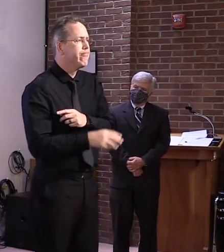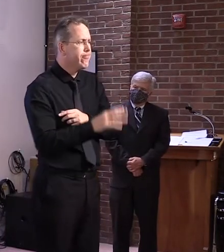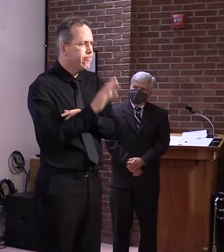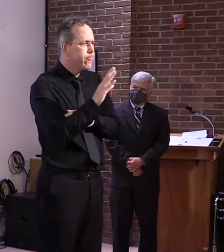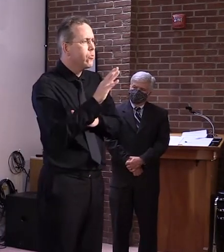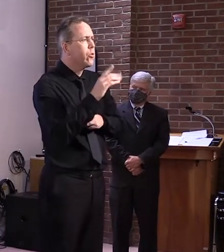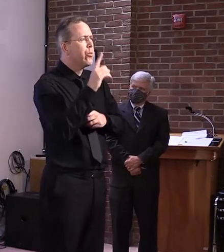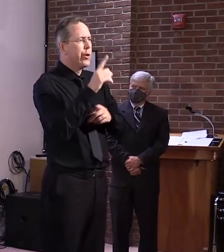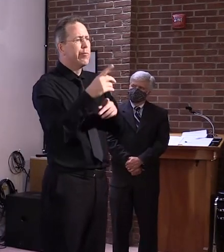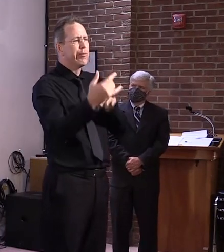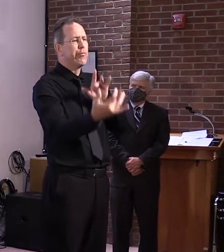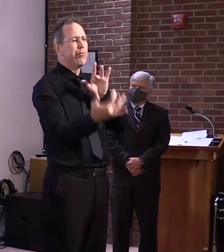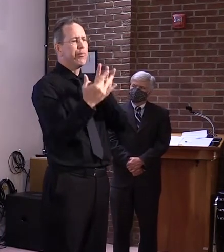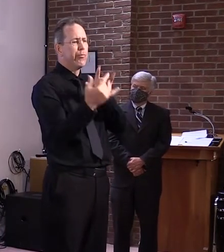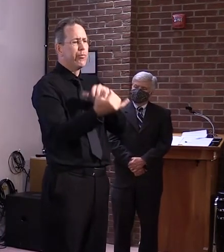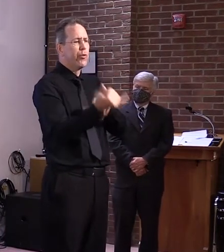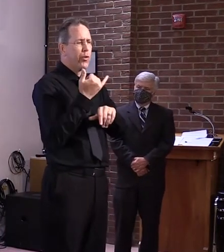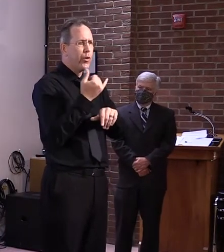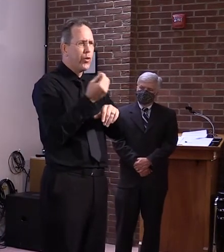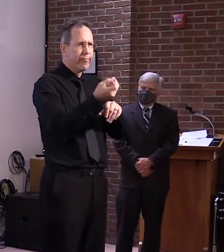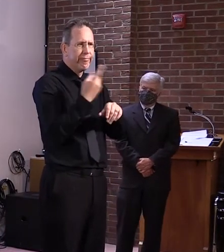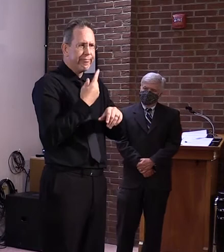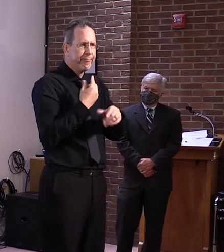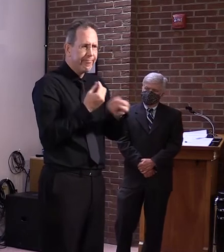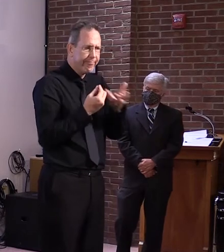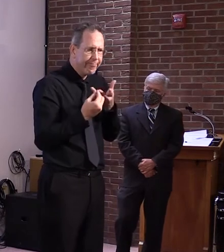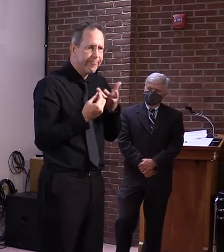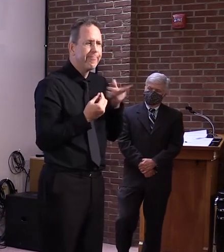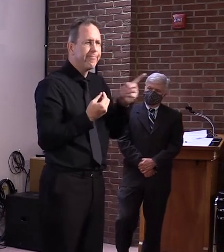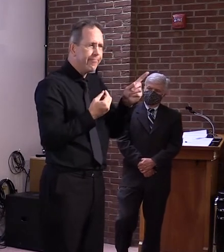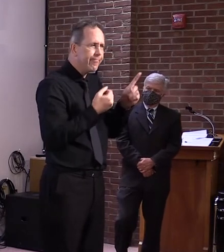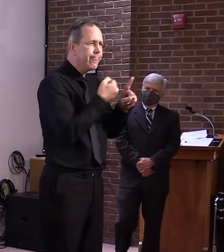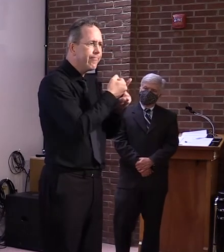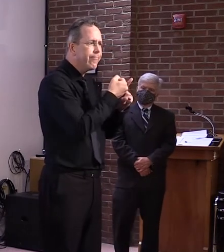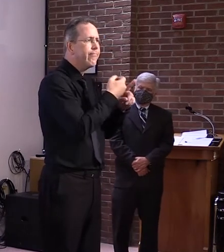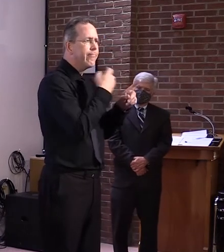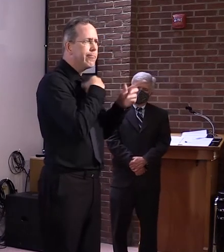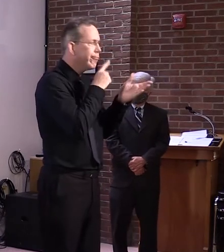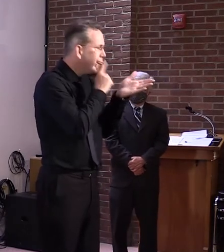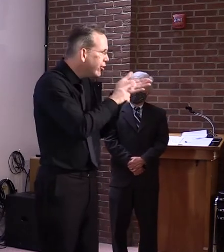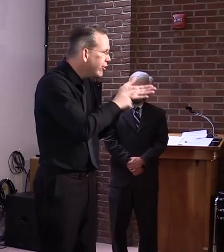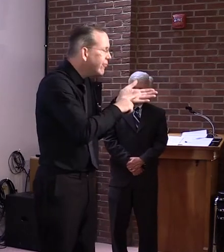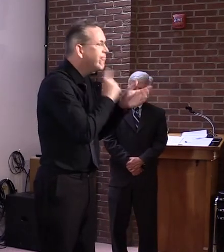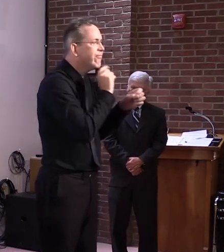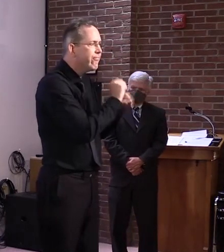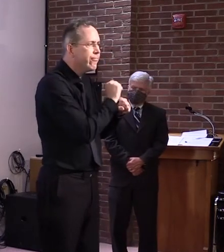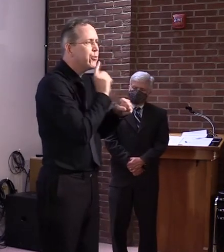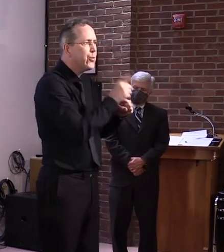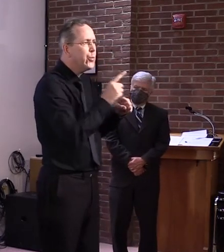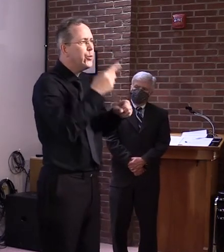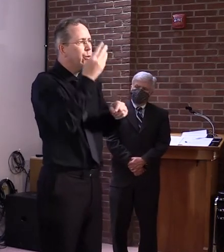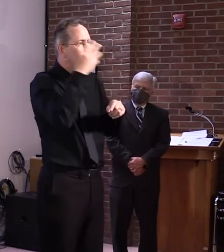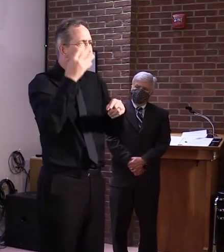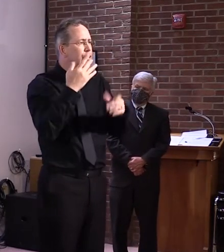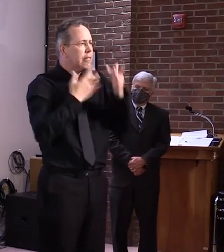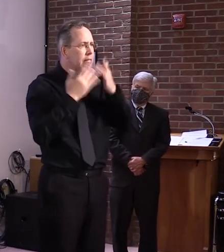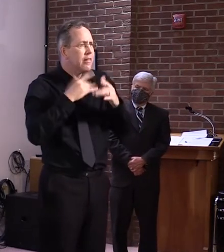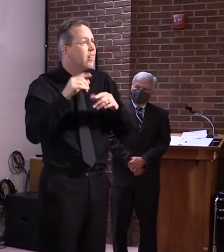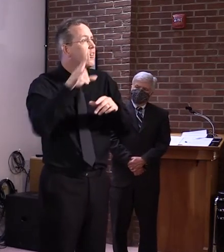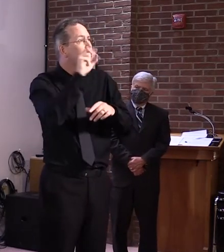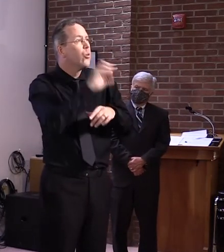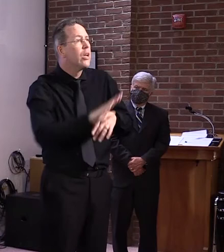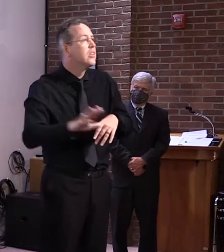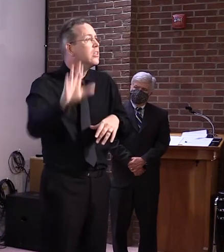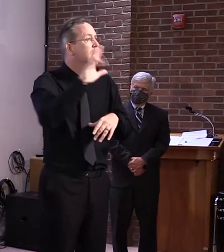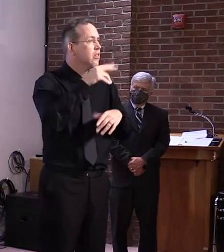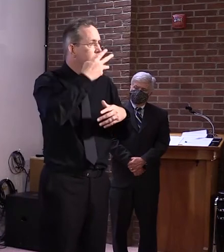find out a little bit more about it. What we understand is there is going to be furloughs across the country. We don't know what impact it'll